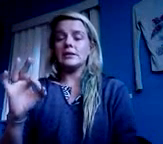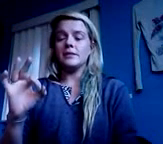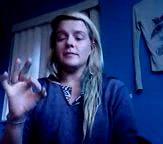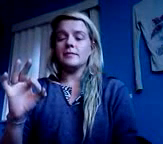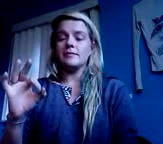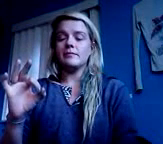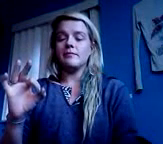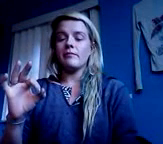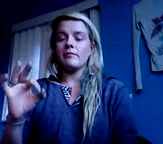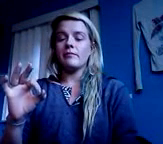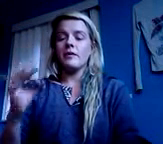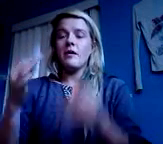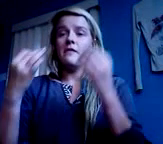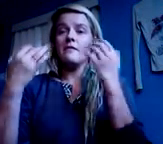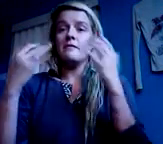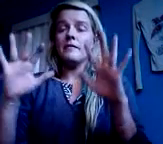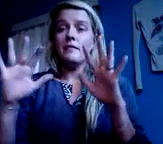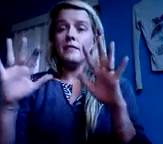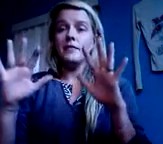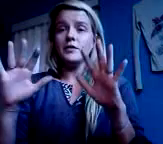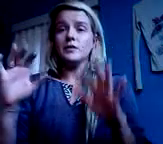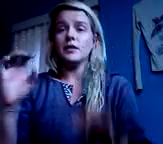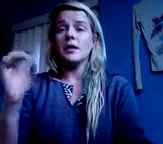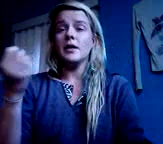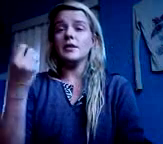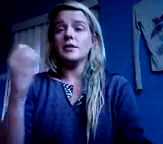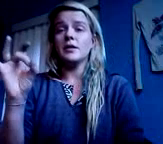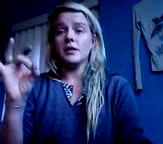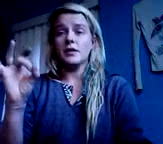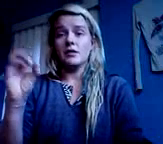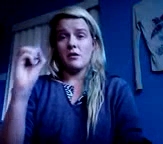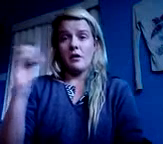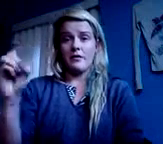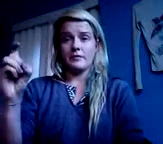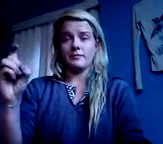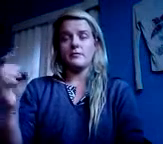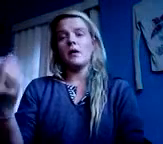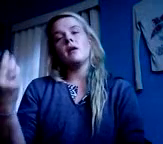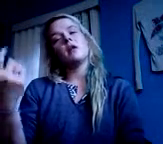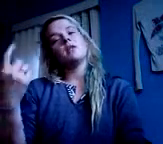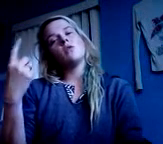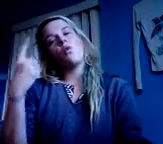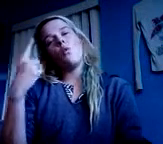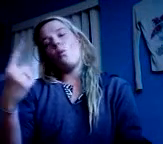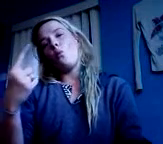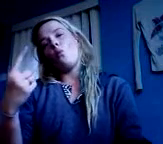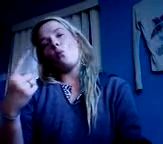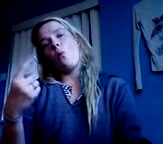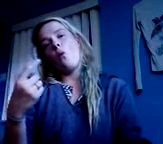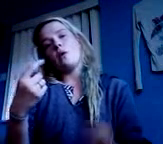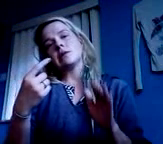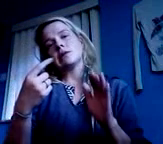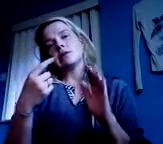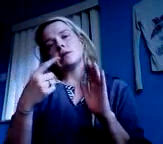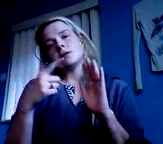getting 18 oxygens, and we'll be 1 short. And then if we use 10, we'll end up getting 20 oxygens.